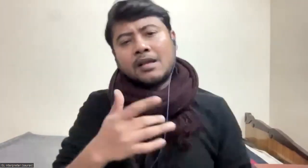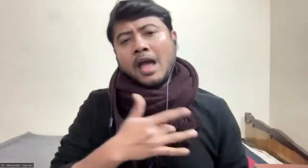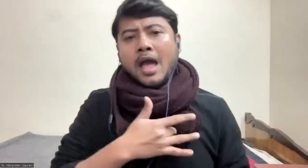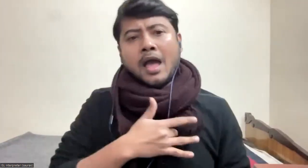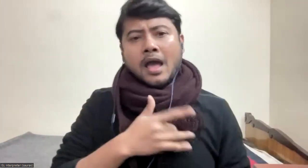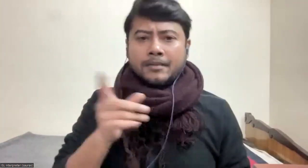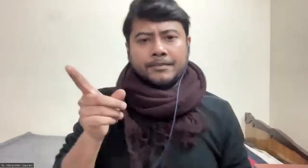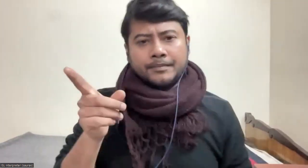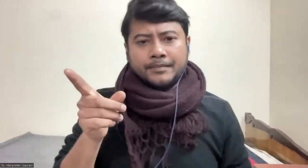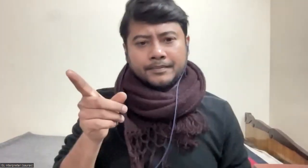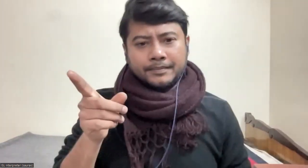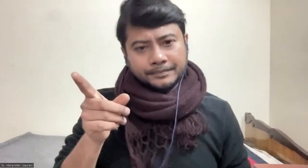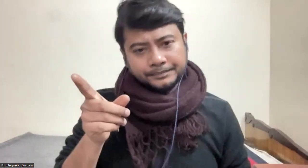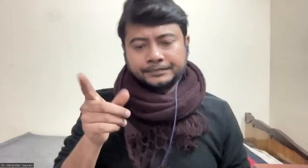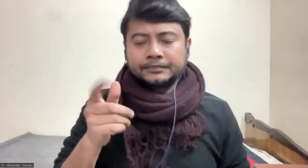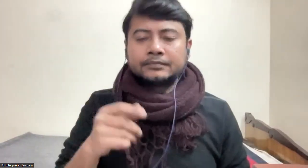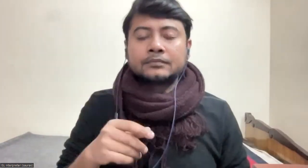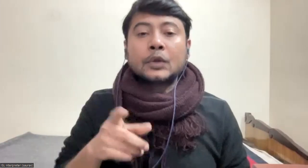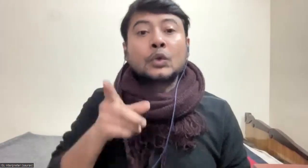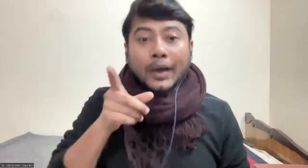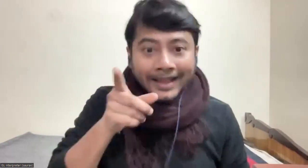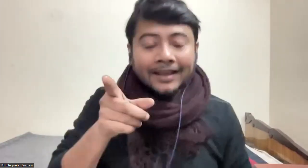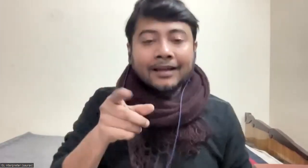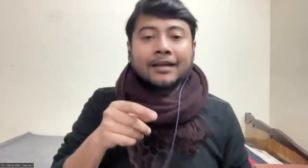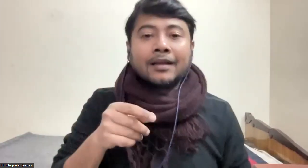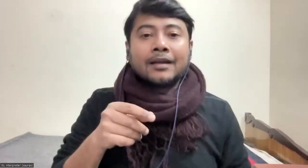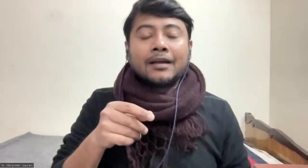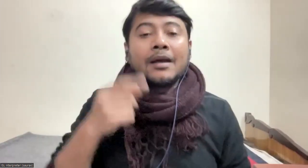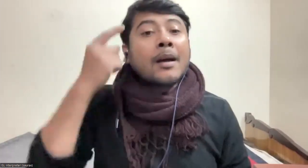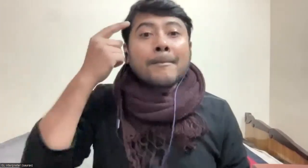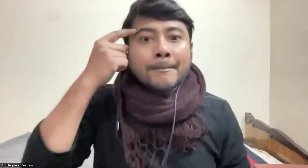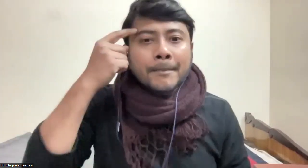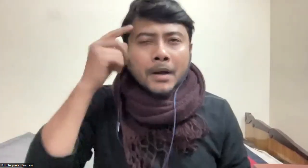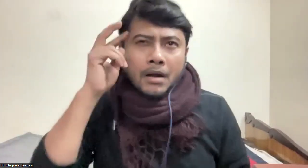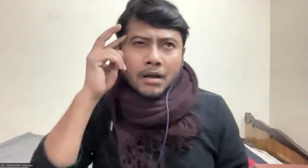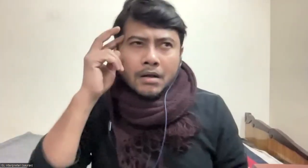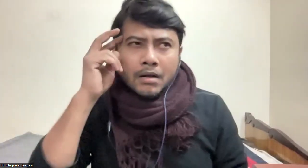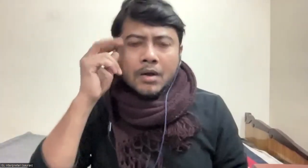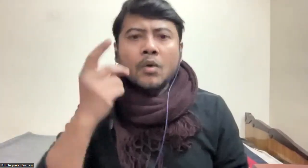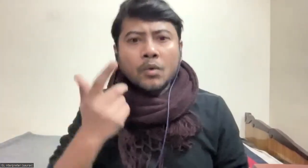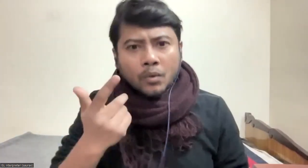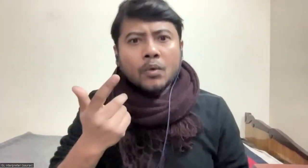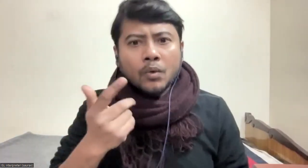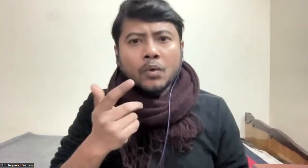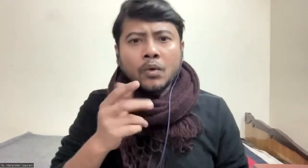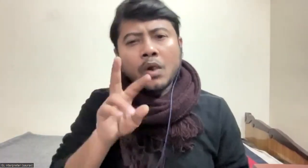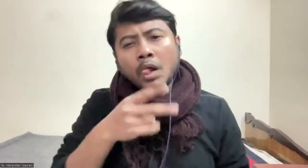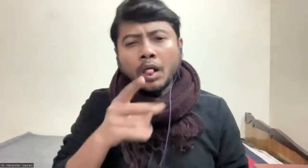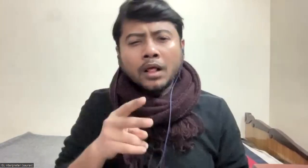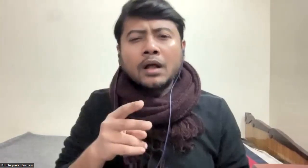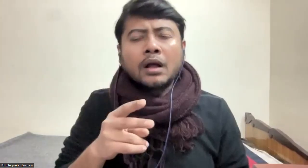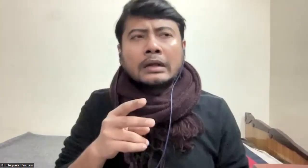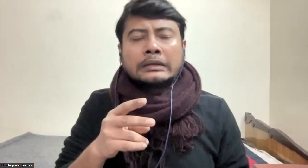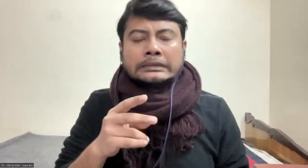So he will think, okay, lying is bad, I know. But since I'm chanting, it's okay.